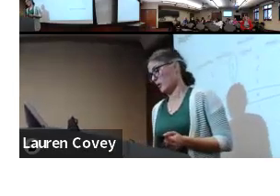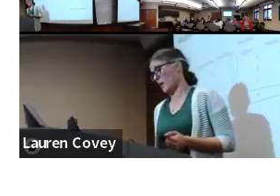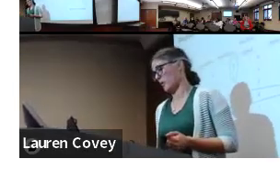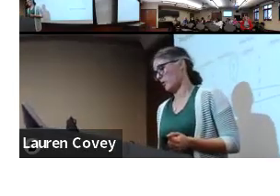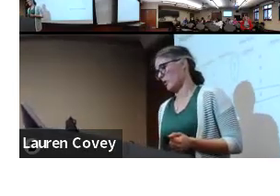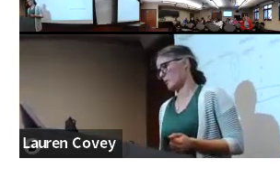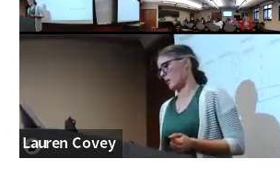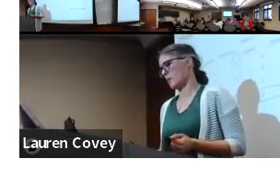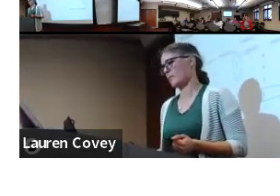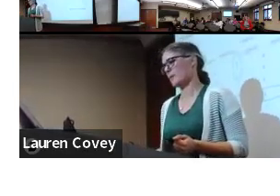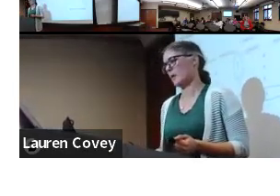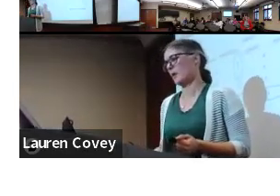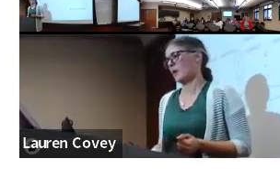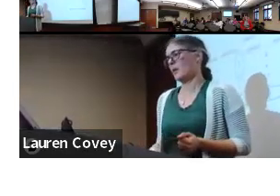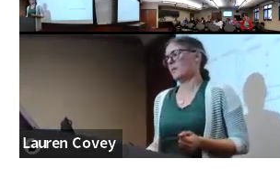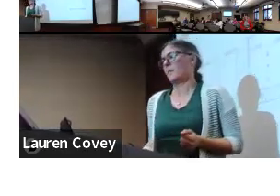to understand what the story is about.